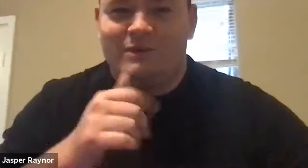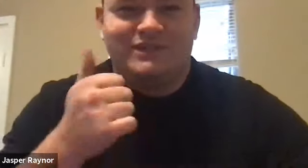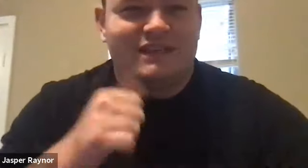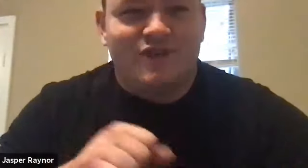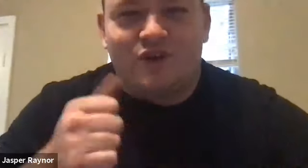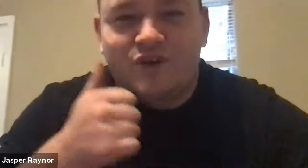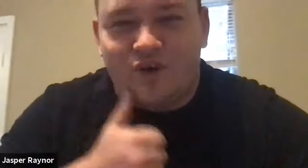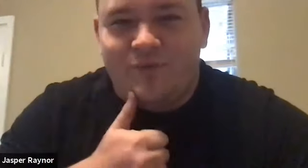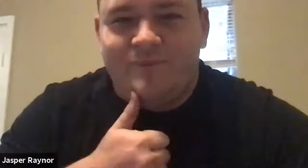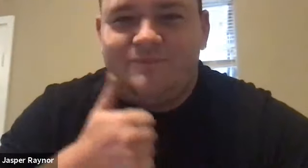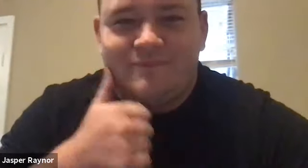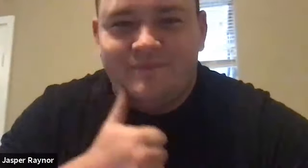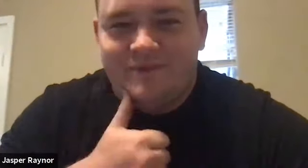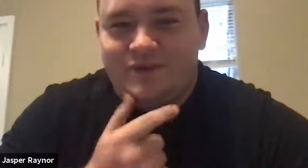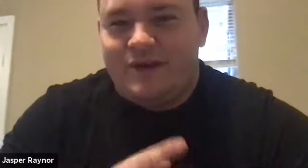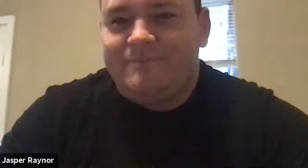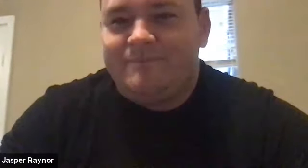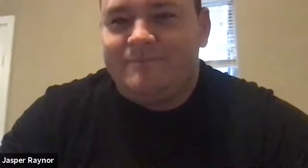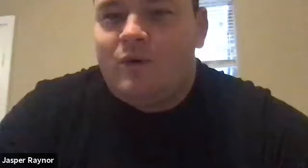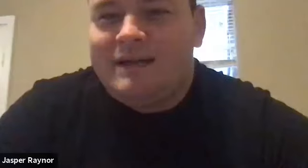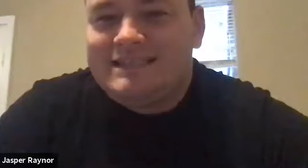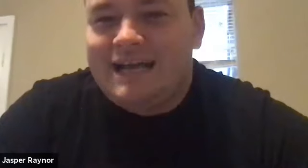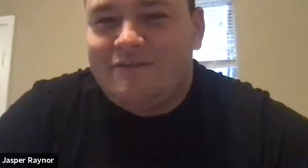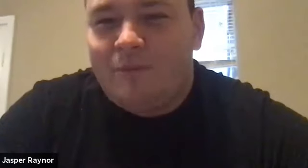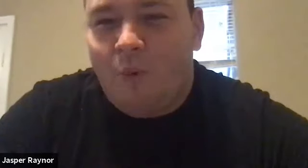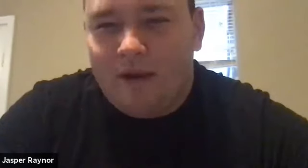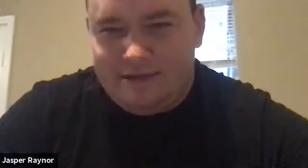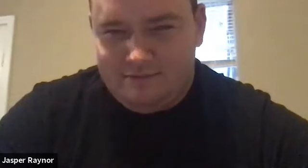the sign for girl? Girl. But what about the sign for boy?